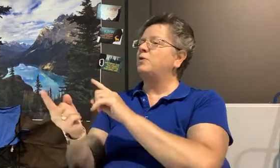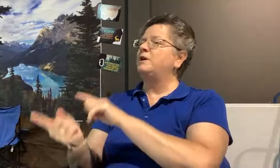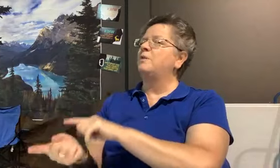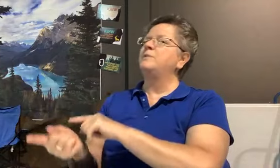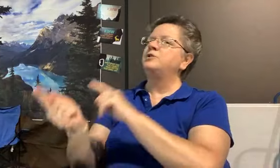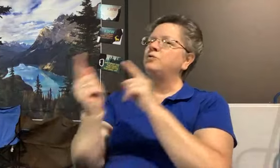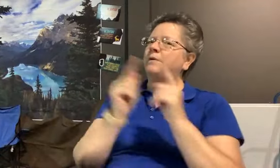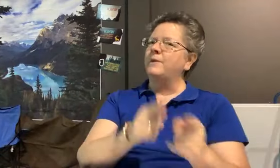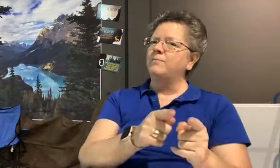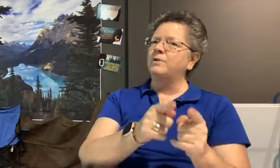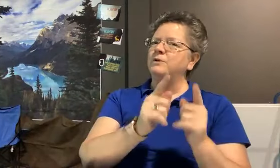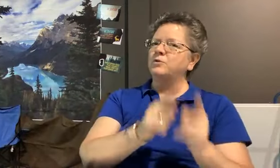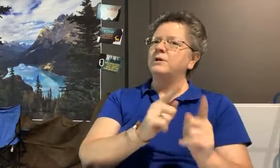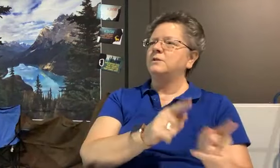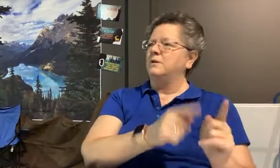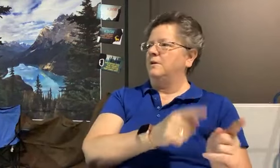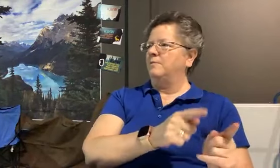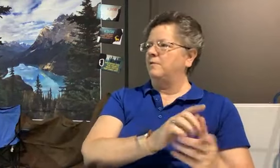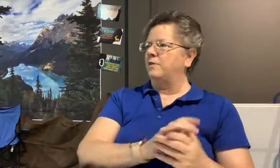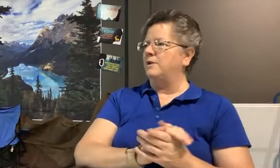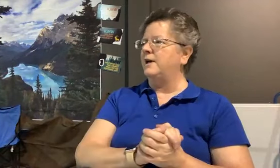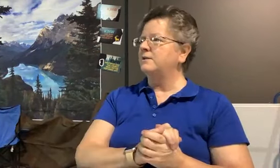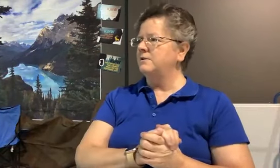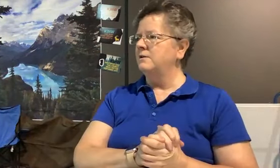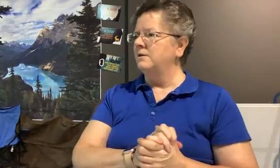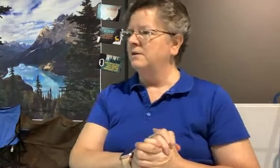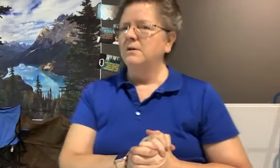to help us to remember to trust in him for the next